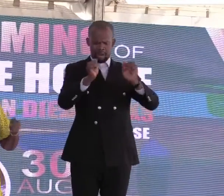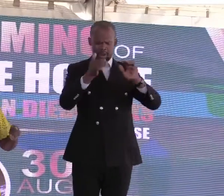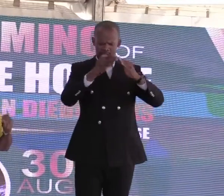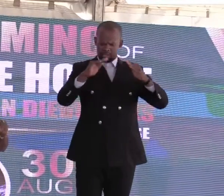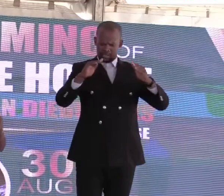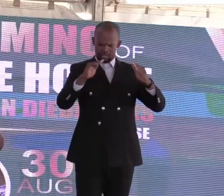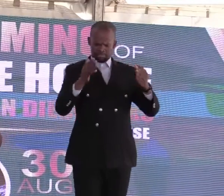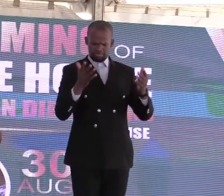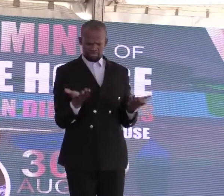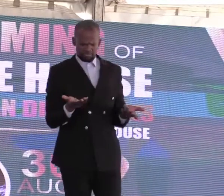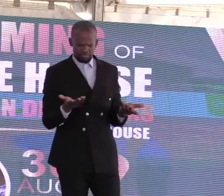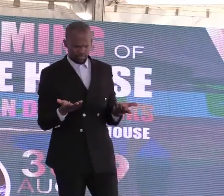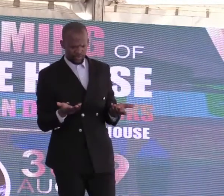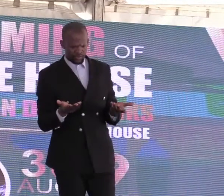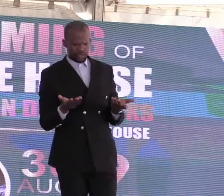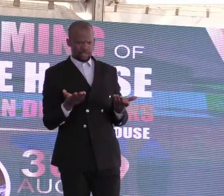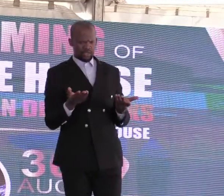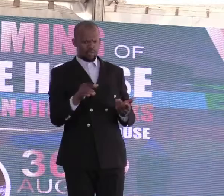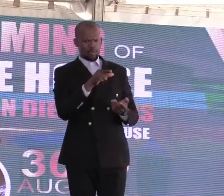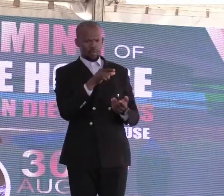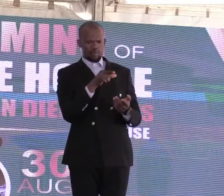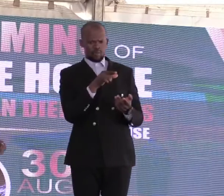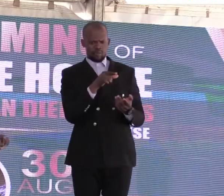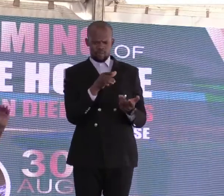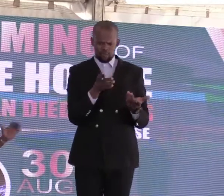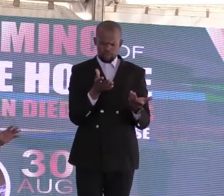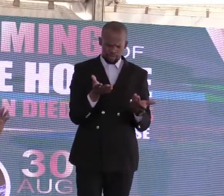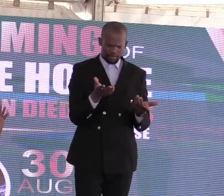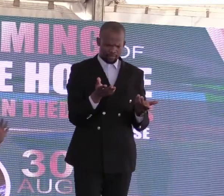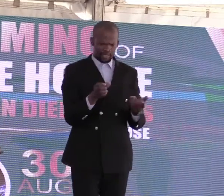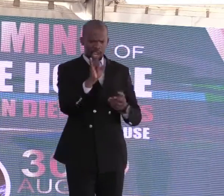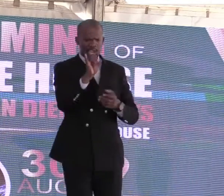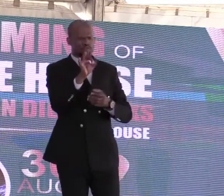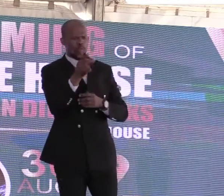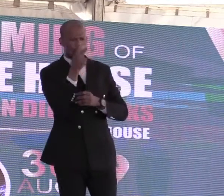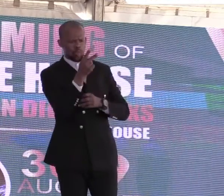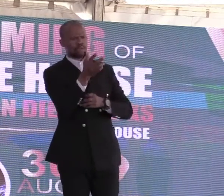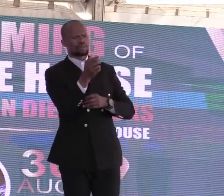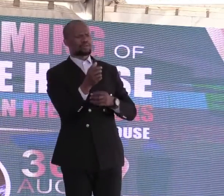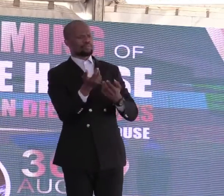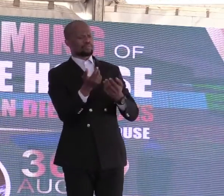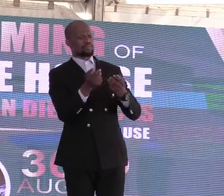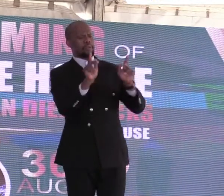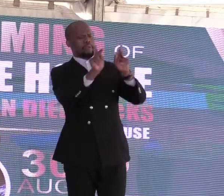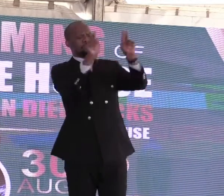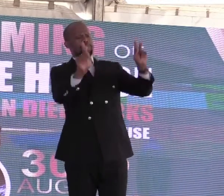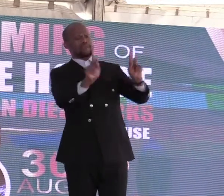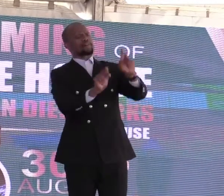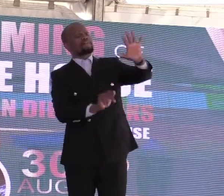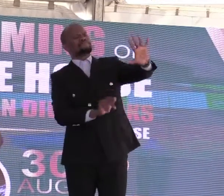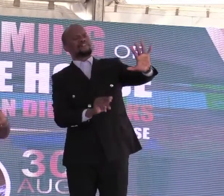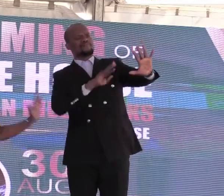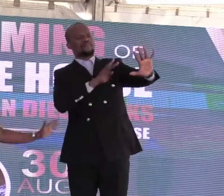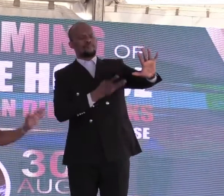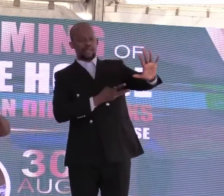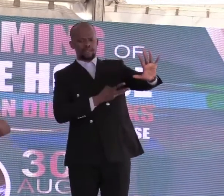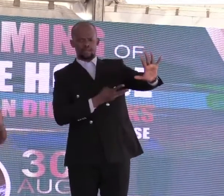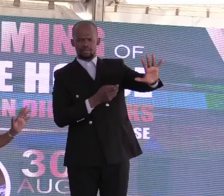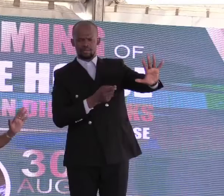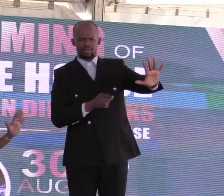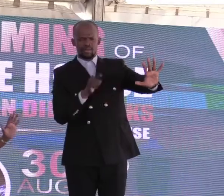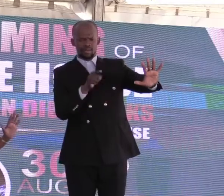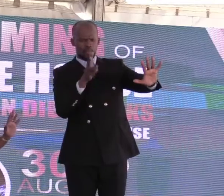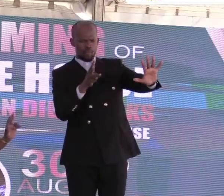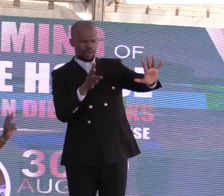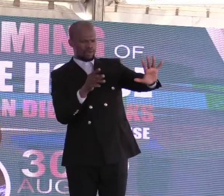society, where we do not have race. If you look at the picture of the 5 women, you will find flanked